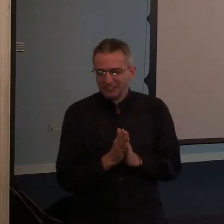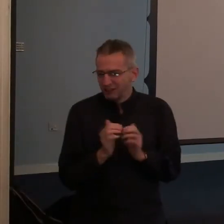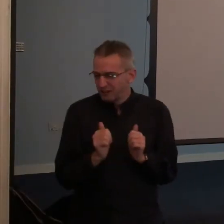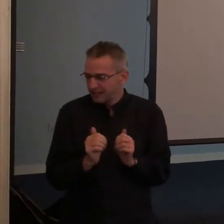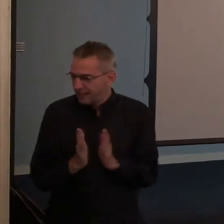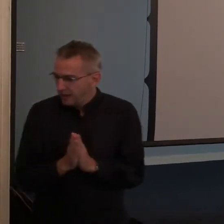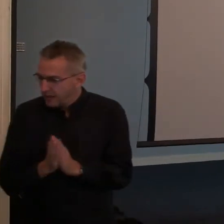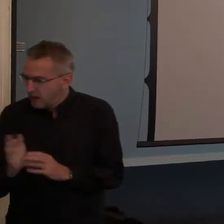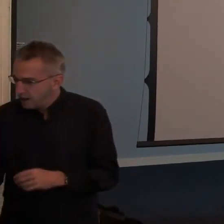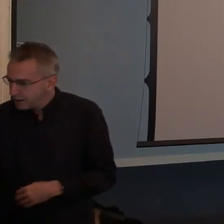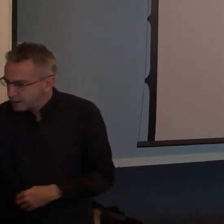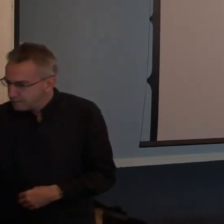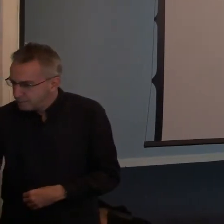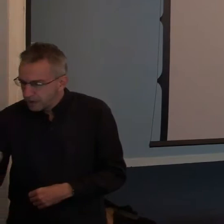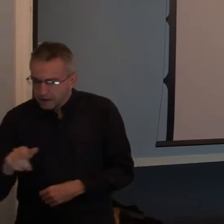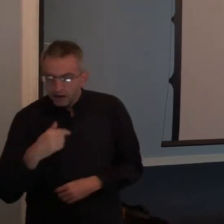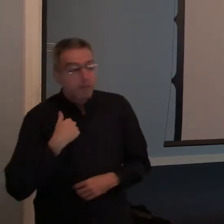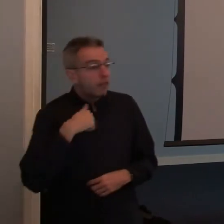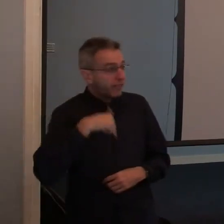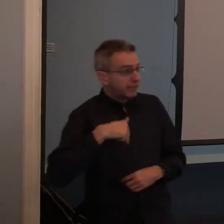that I'm, you know, dotting between the pair of them.